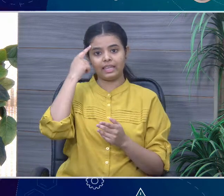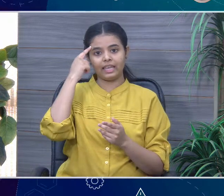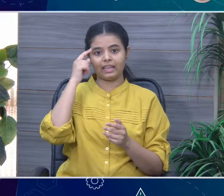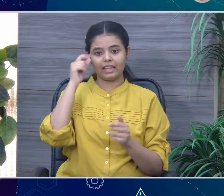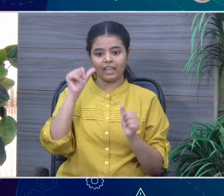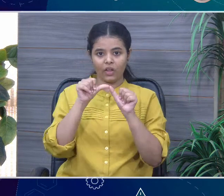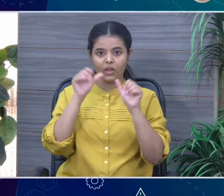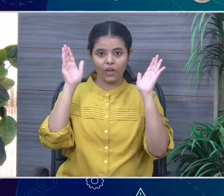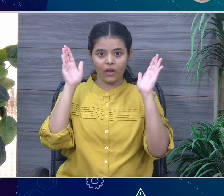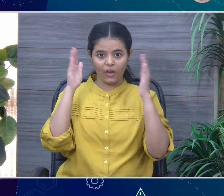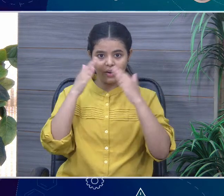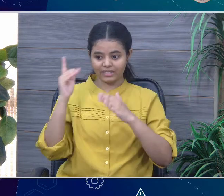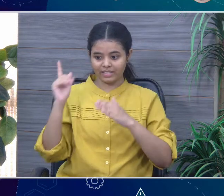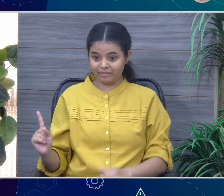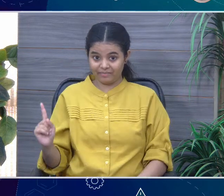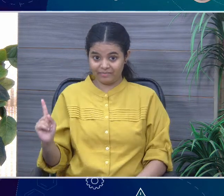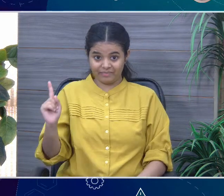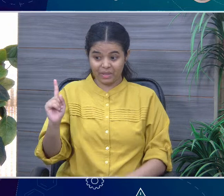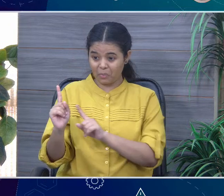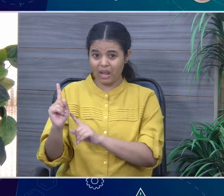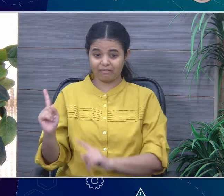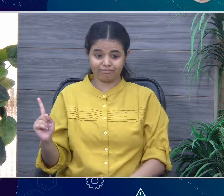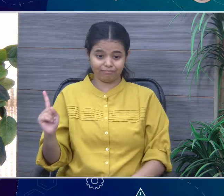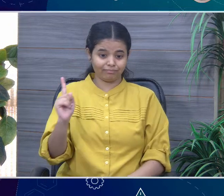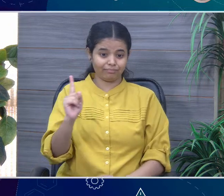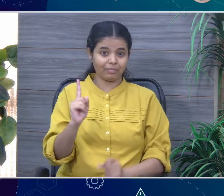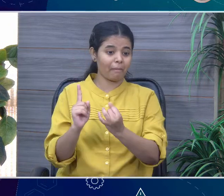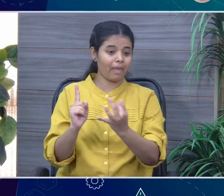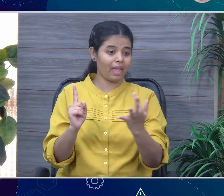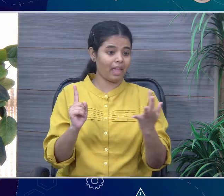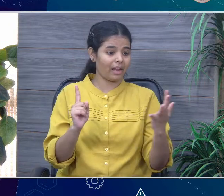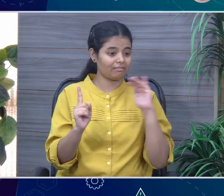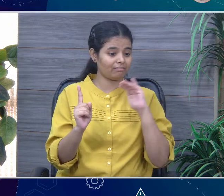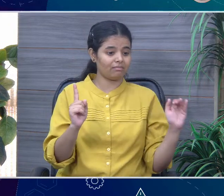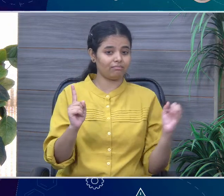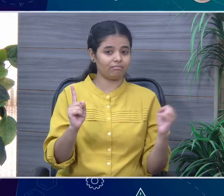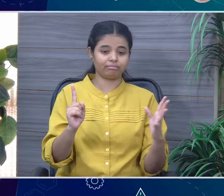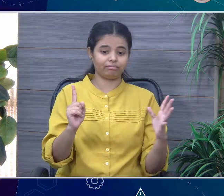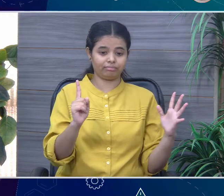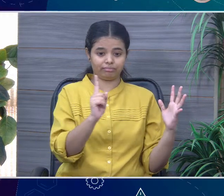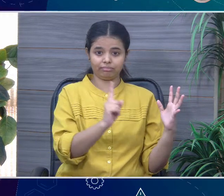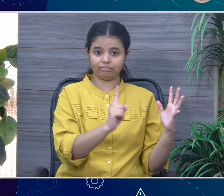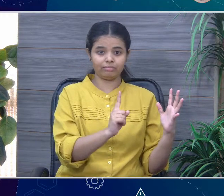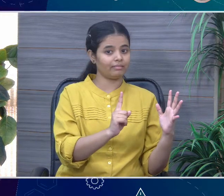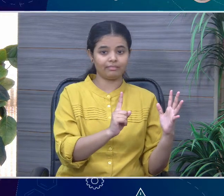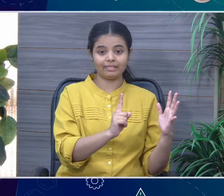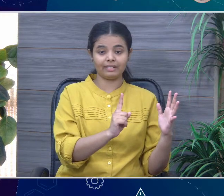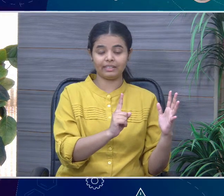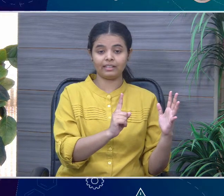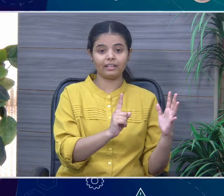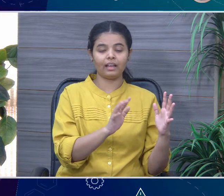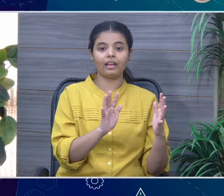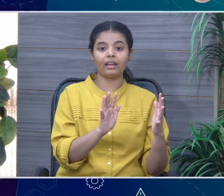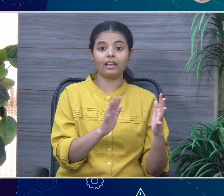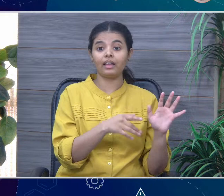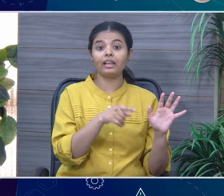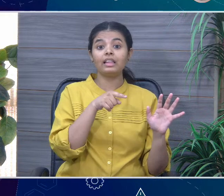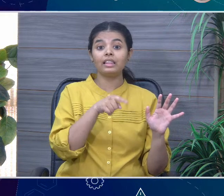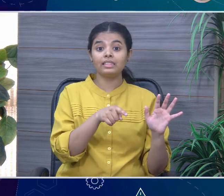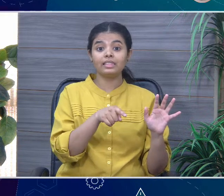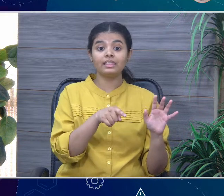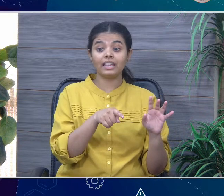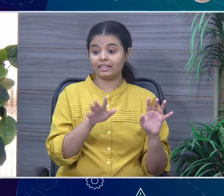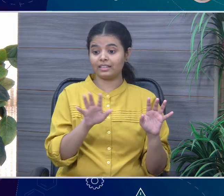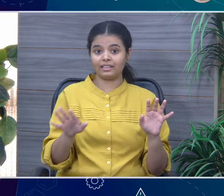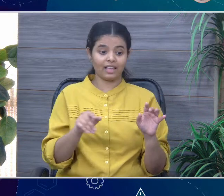the child with autism to the general classroom, I will take his or her buddy to